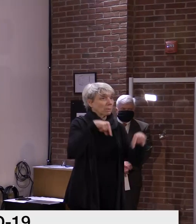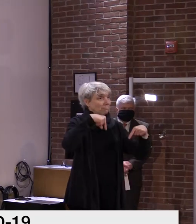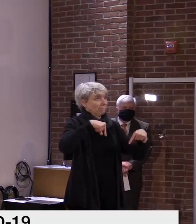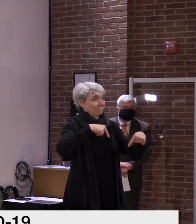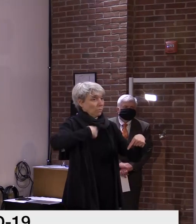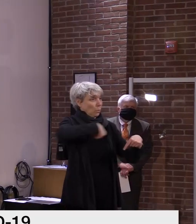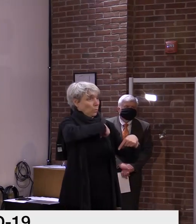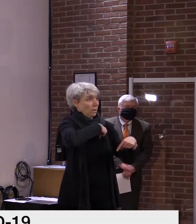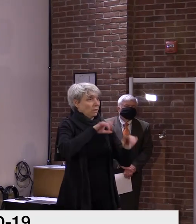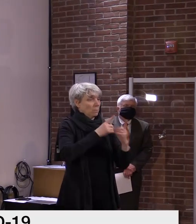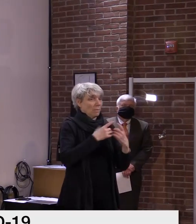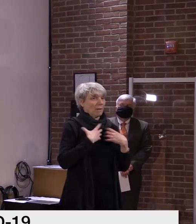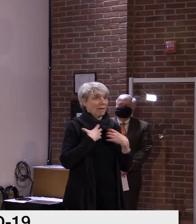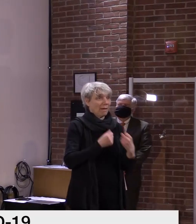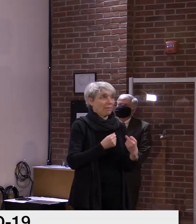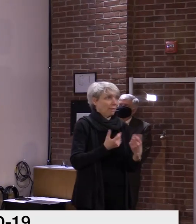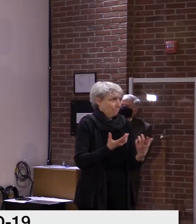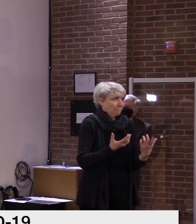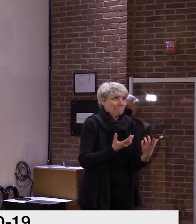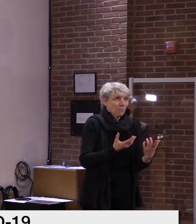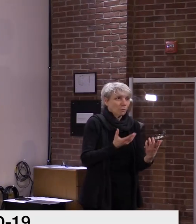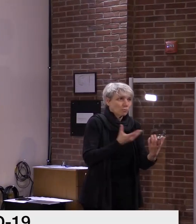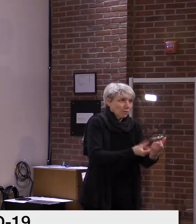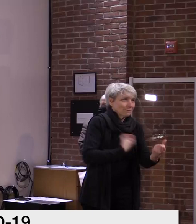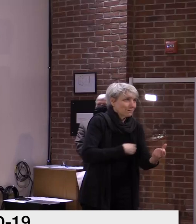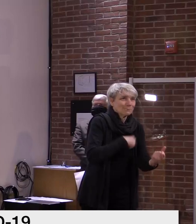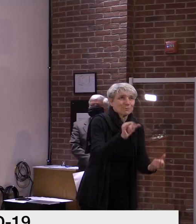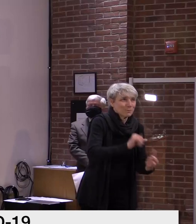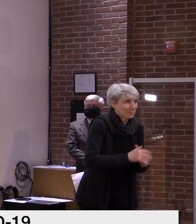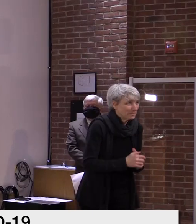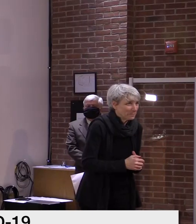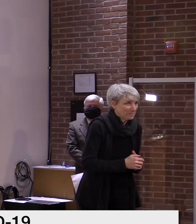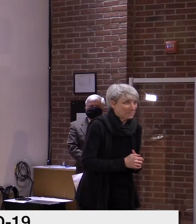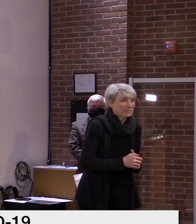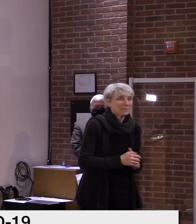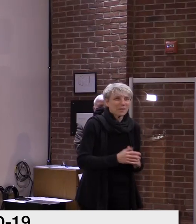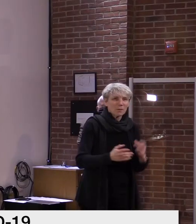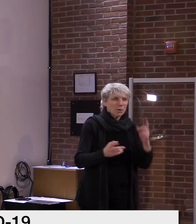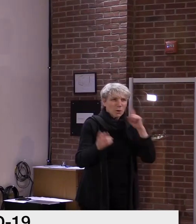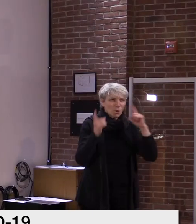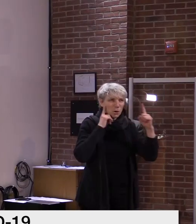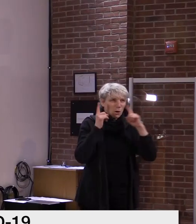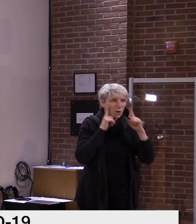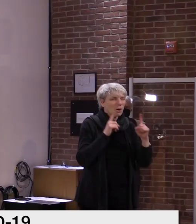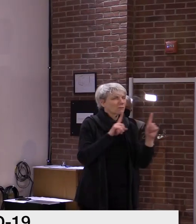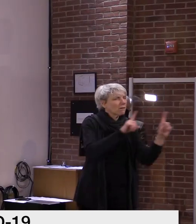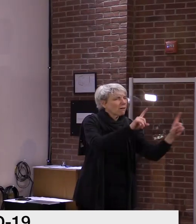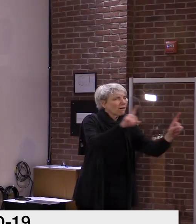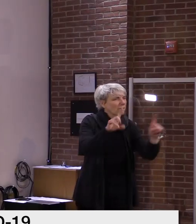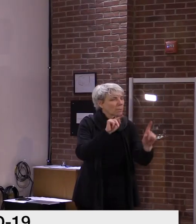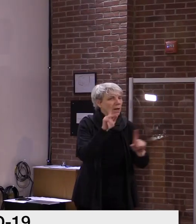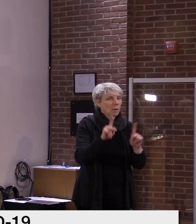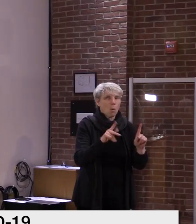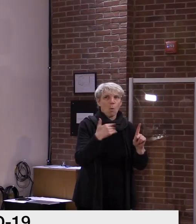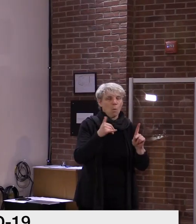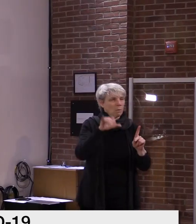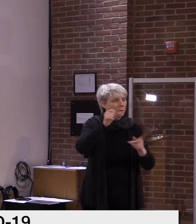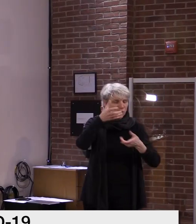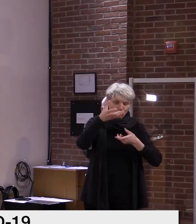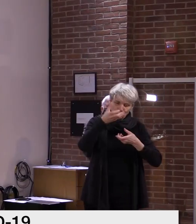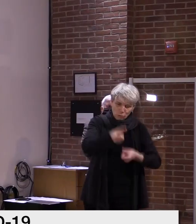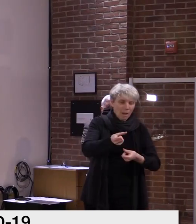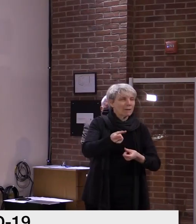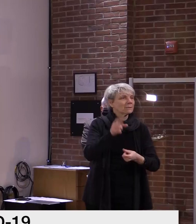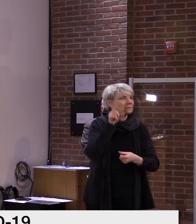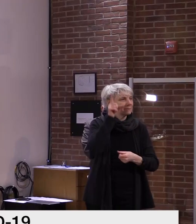trusted sources. Certainly our survey data indicates that is so. Maybe it's me,